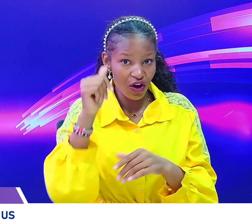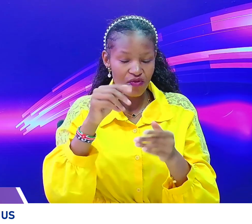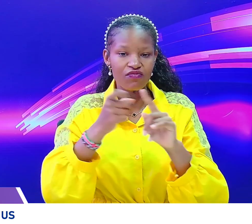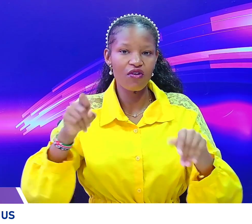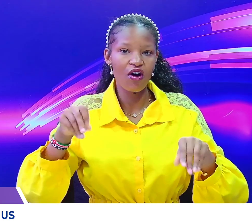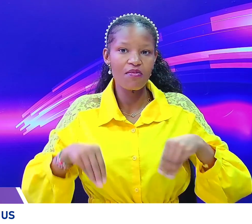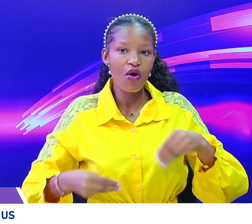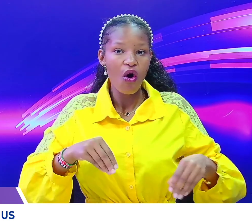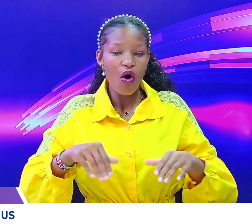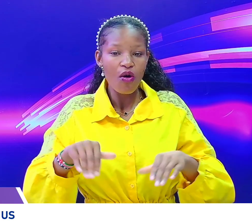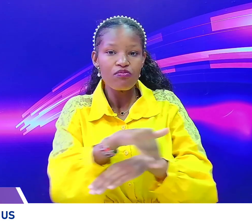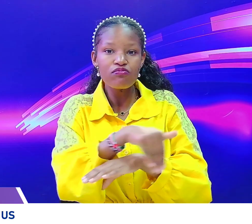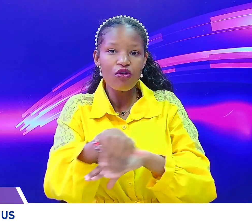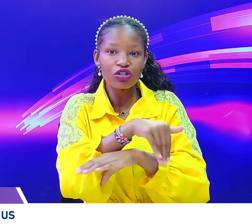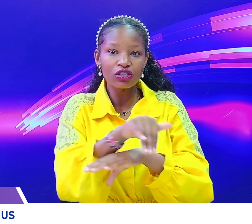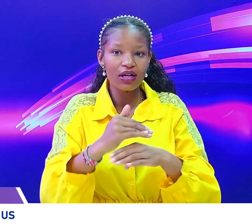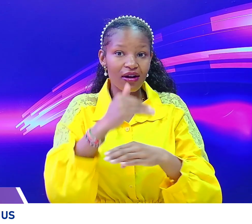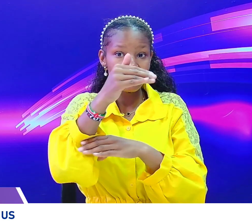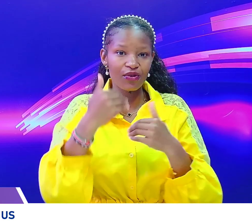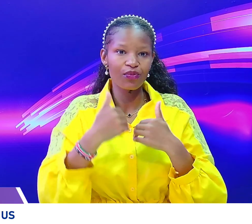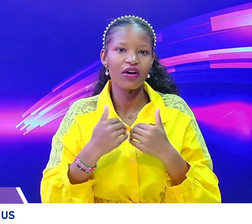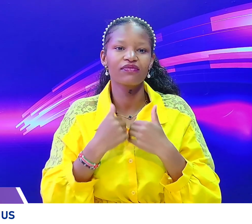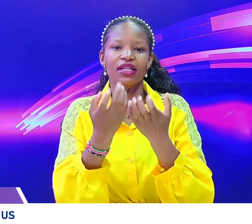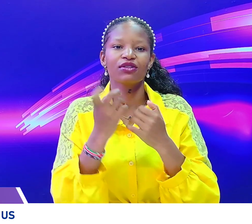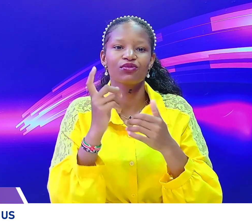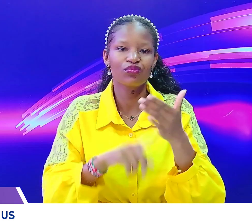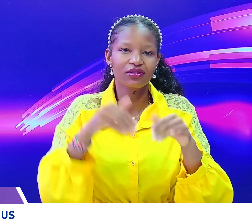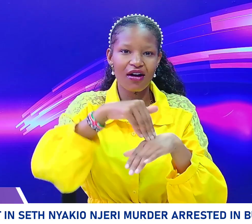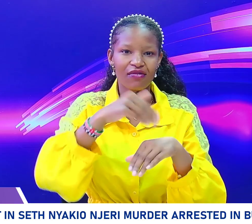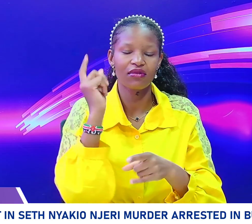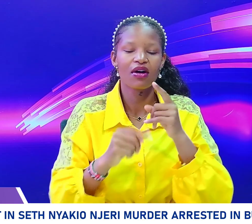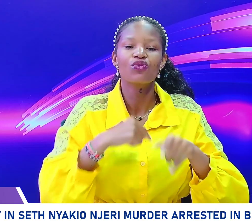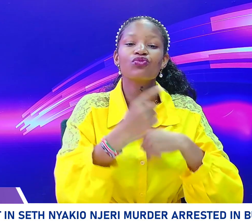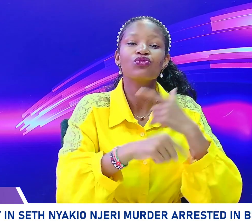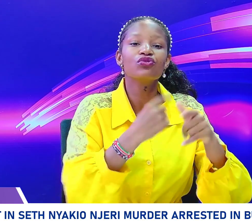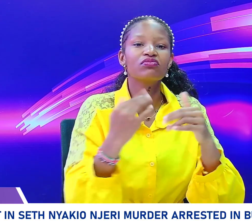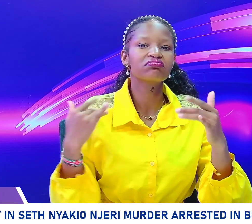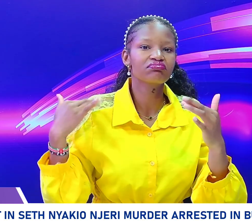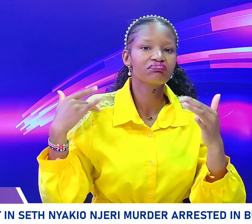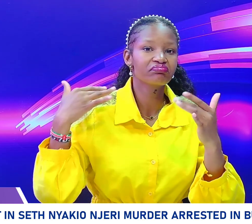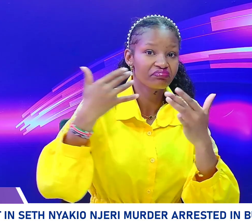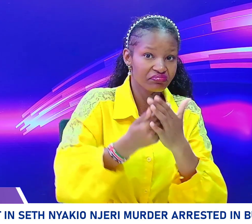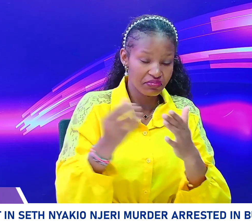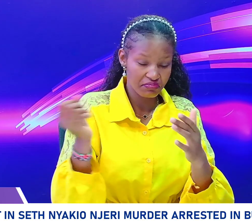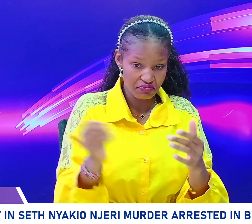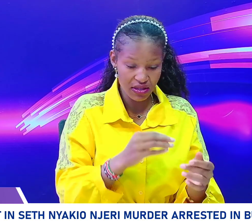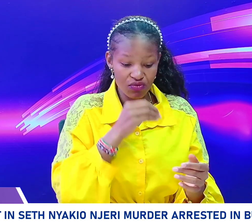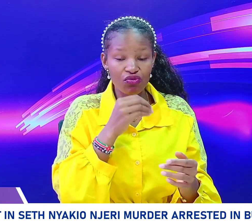Busia after he had been on the run since October 2024. The suspect, identified as